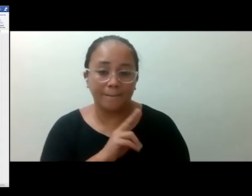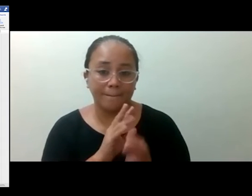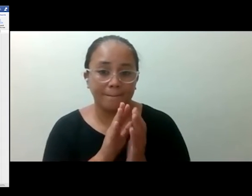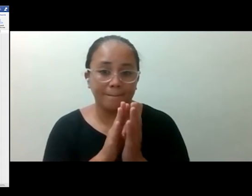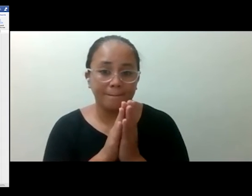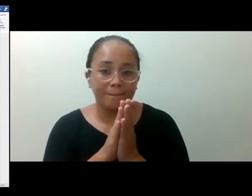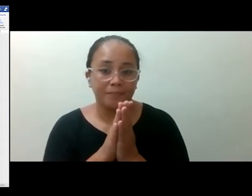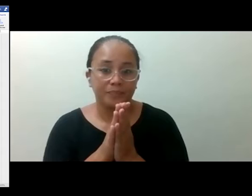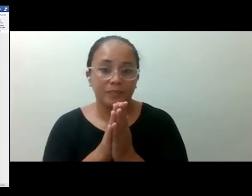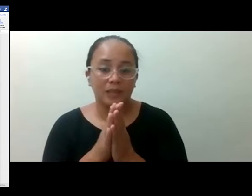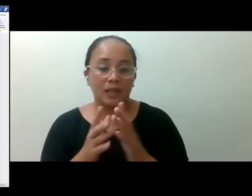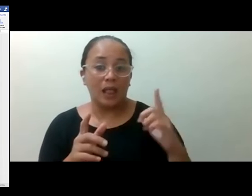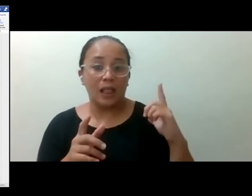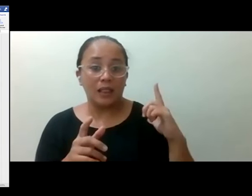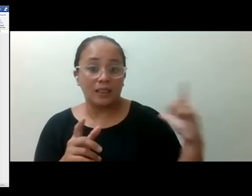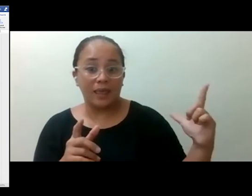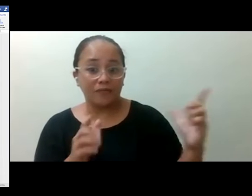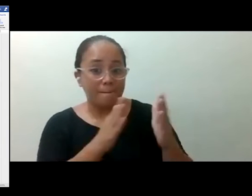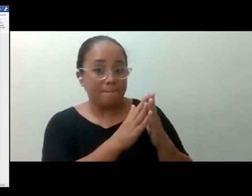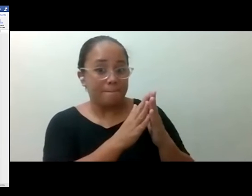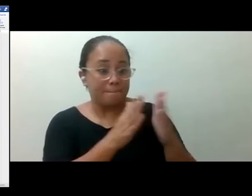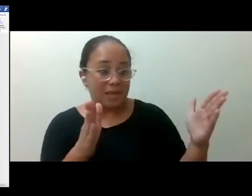left is bigger than right, goes like this.